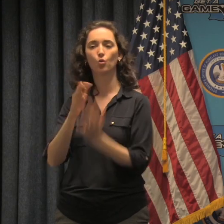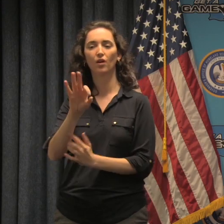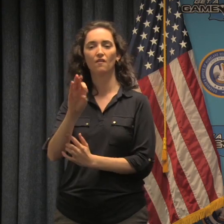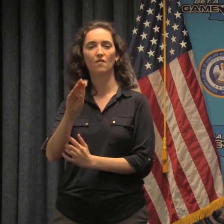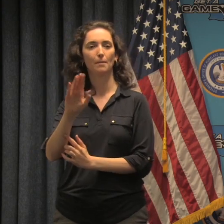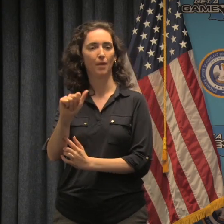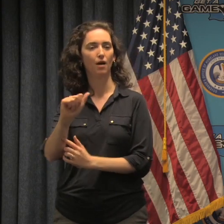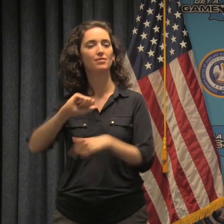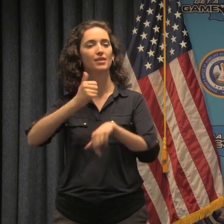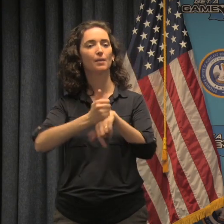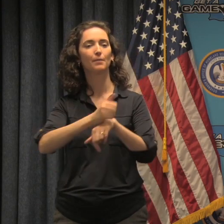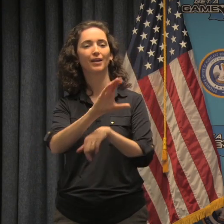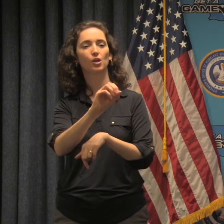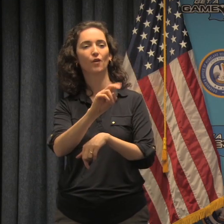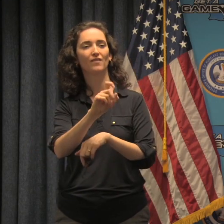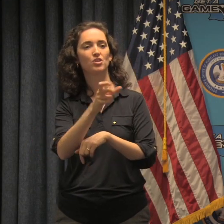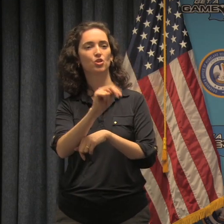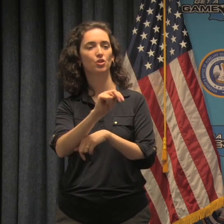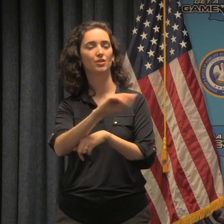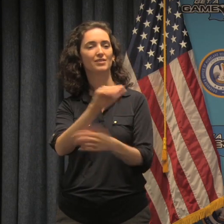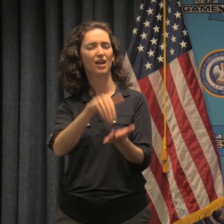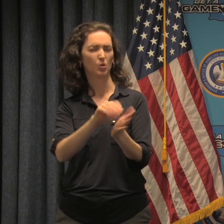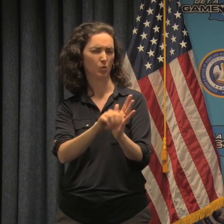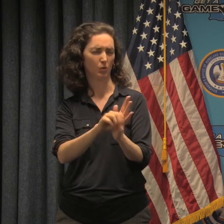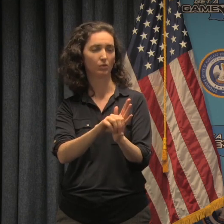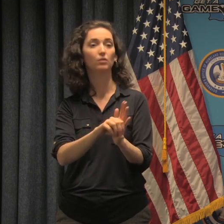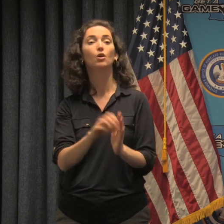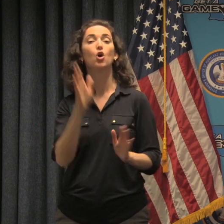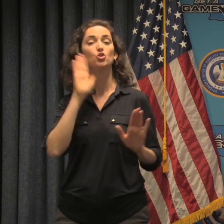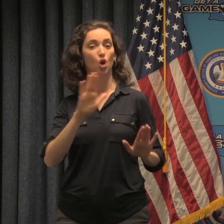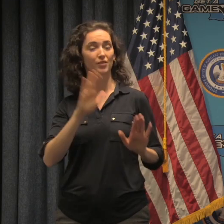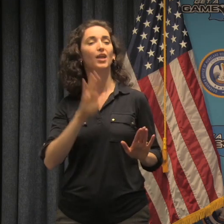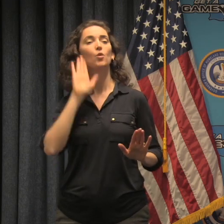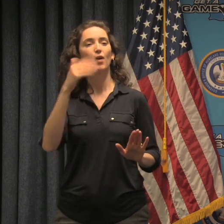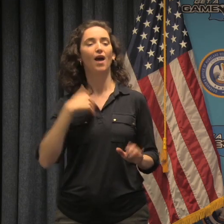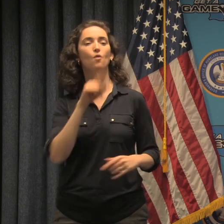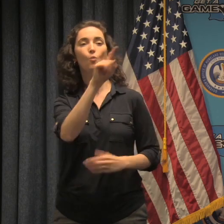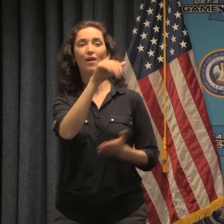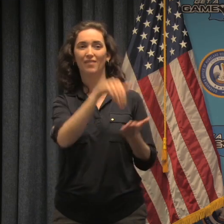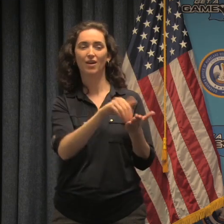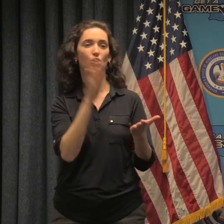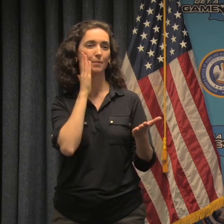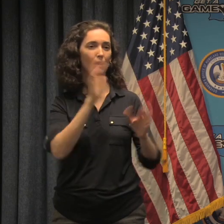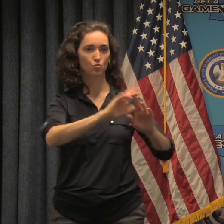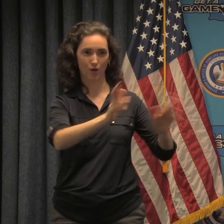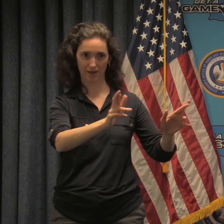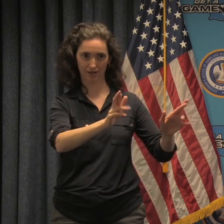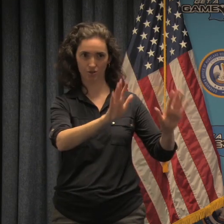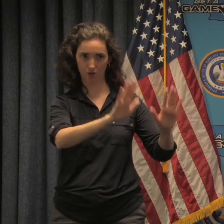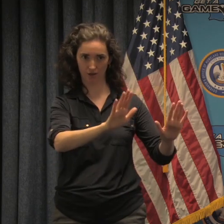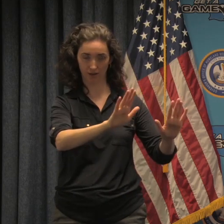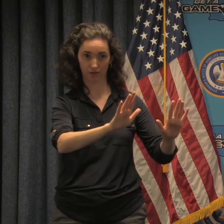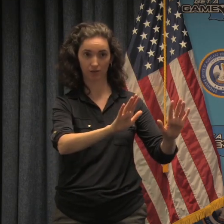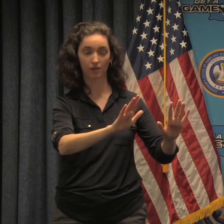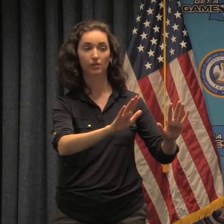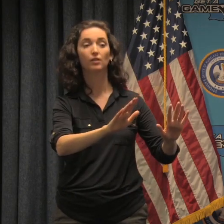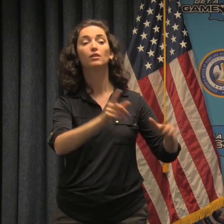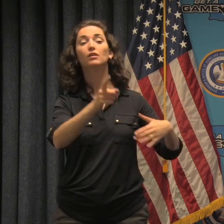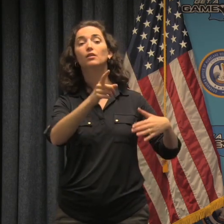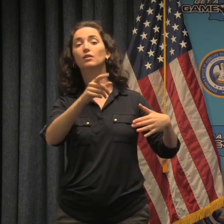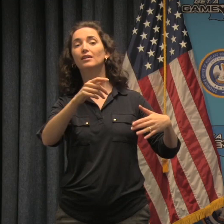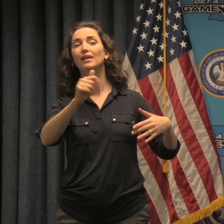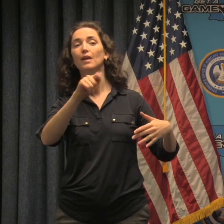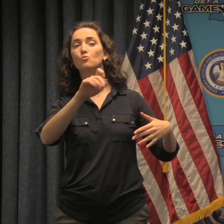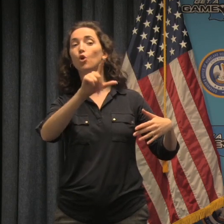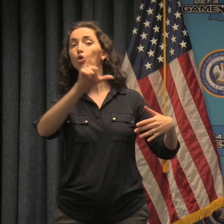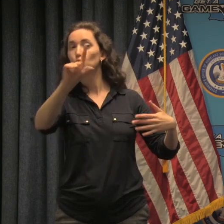convention center. We will have 1,000 beds ready by Sunday. We will have a second 1,000 beds ready by April the